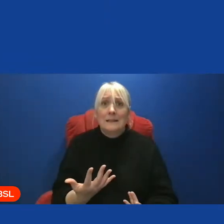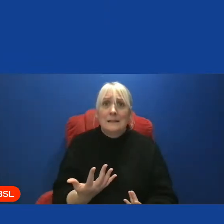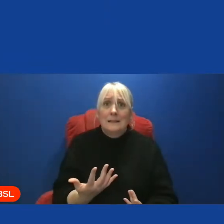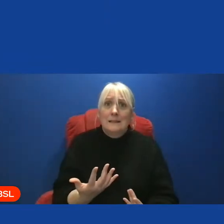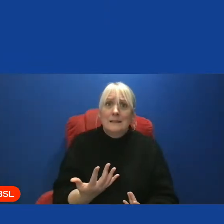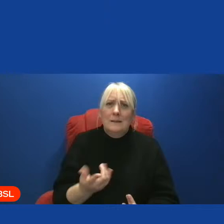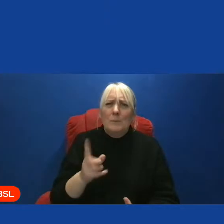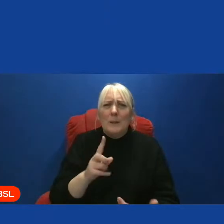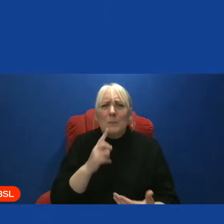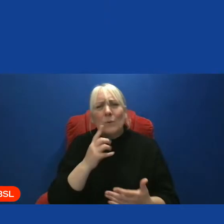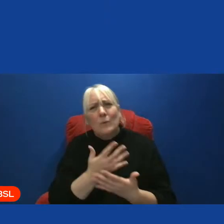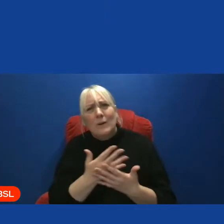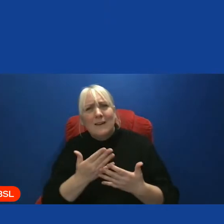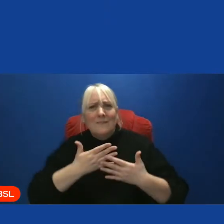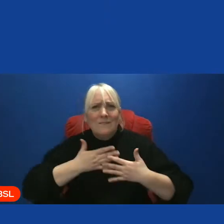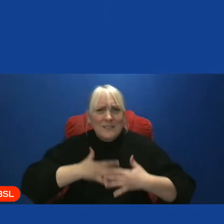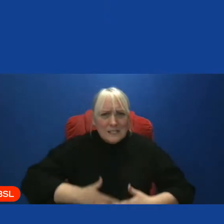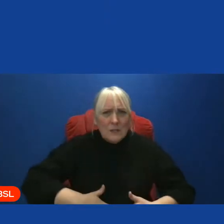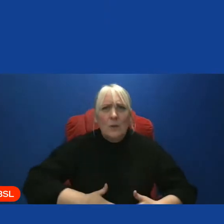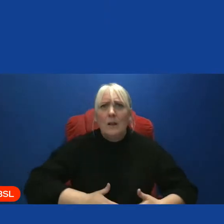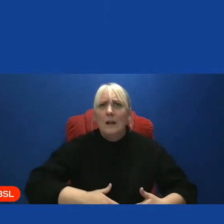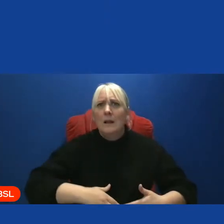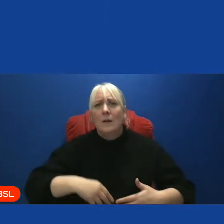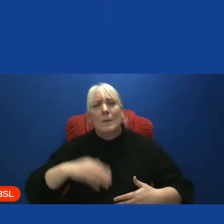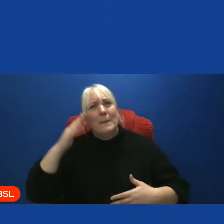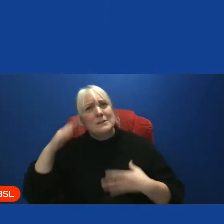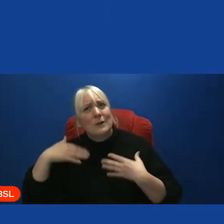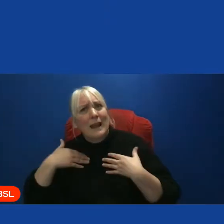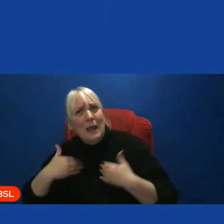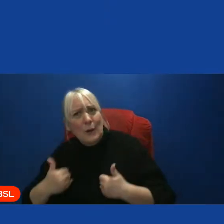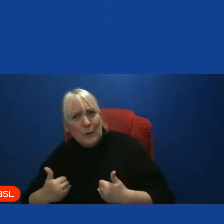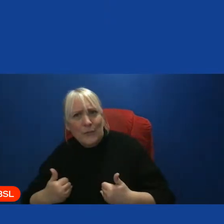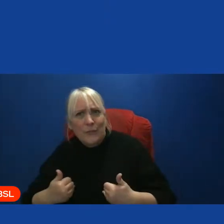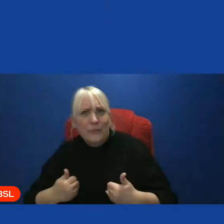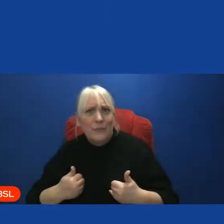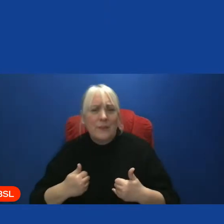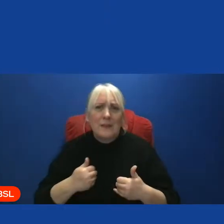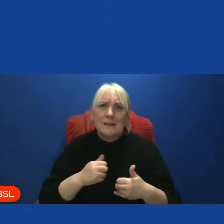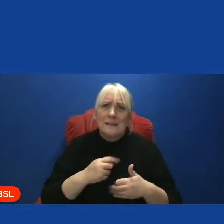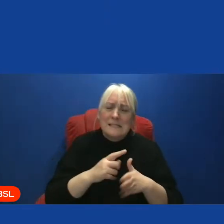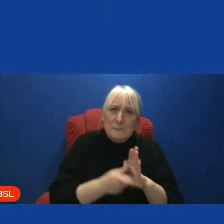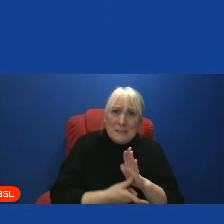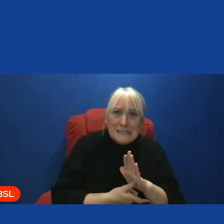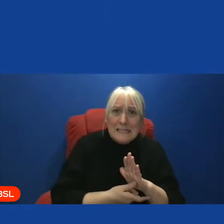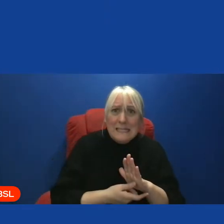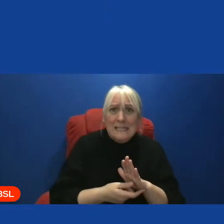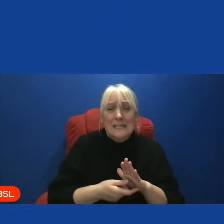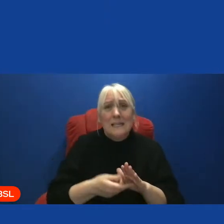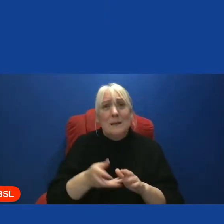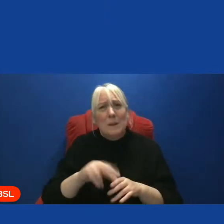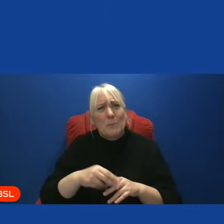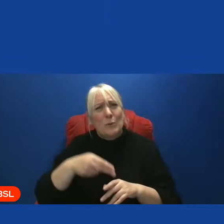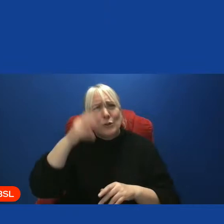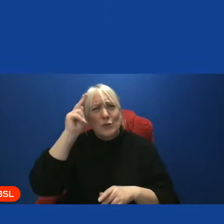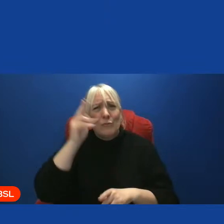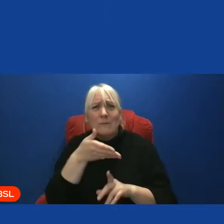of physical conditions and also mental health conditions. I've got people who are neurodiverse with a range